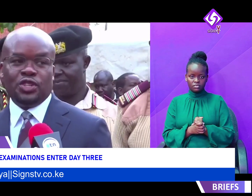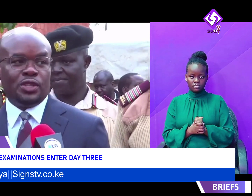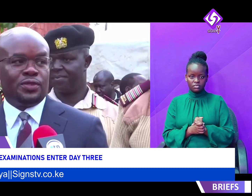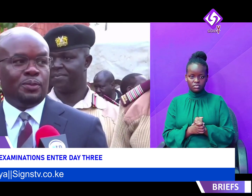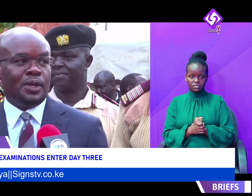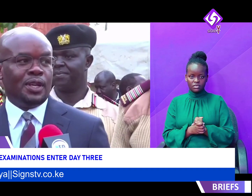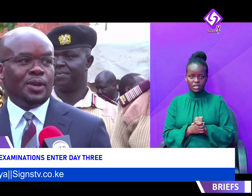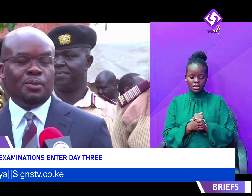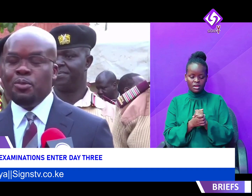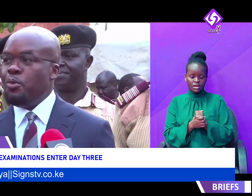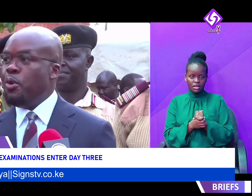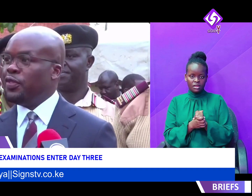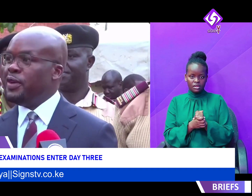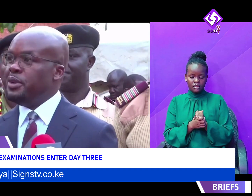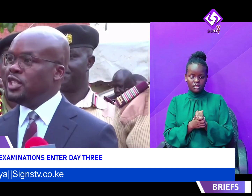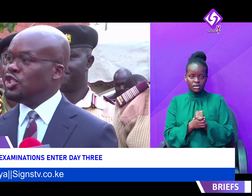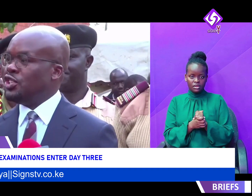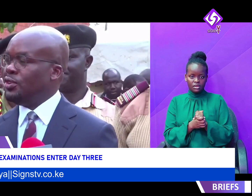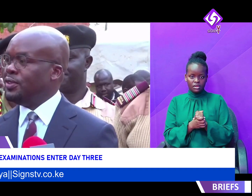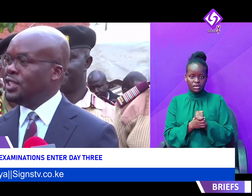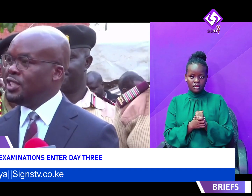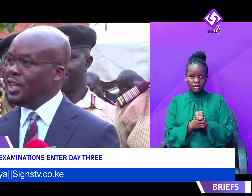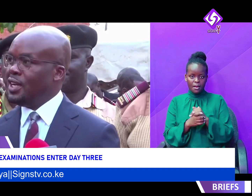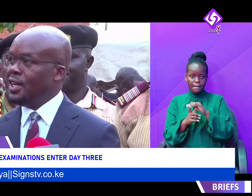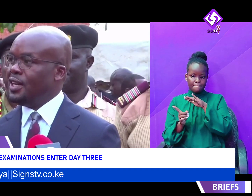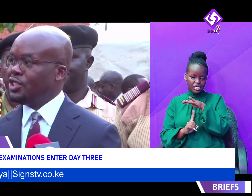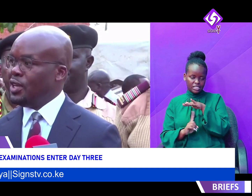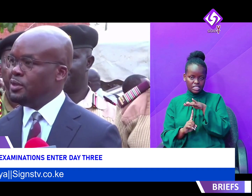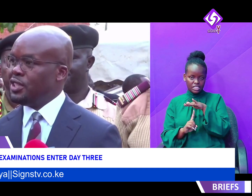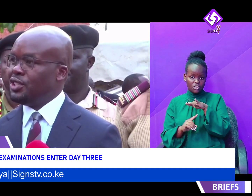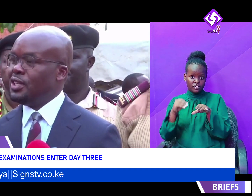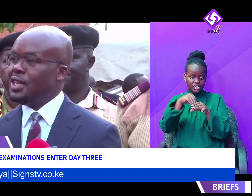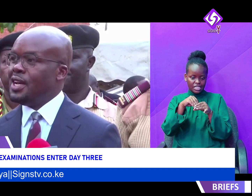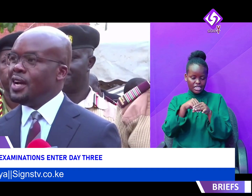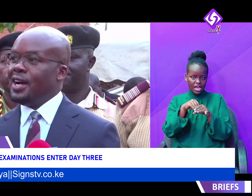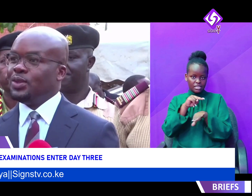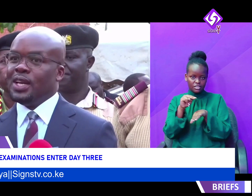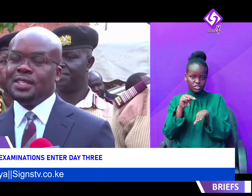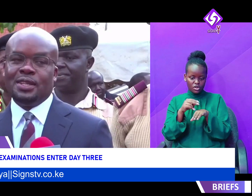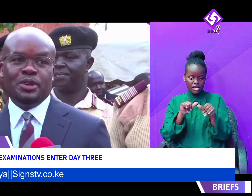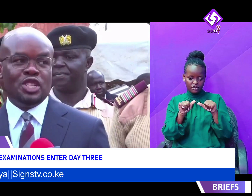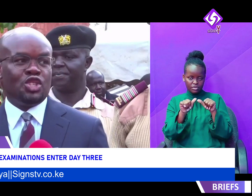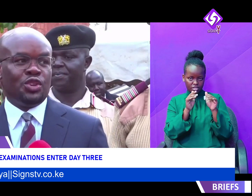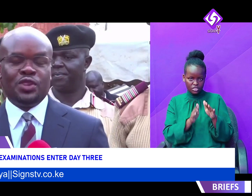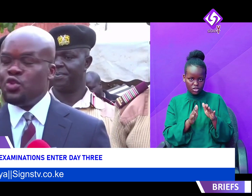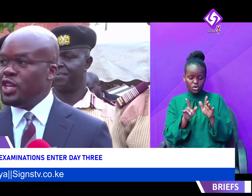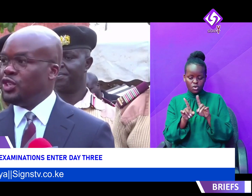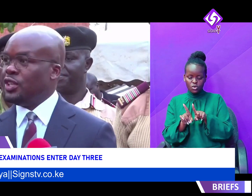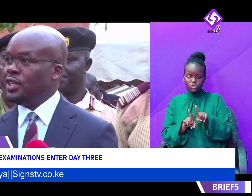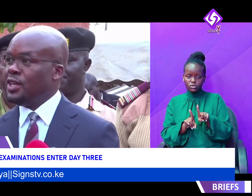Officials from both the Ministry of Interior and National Administration as well as the Ministry of Education.